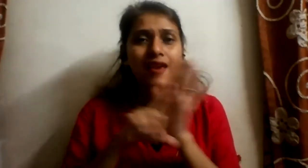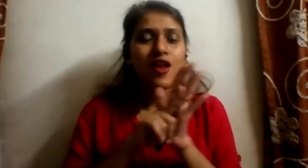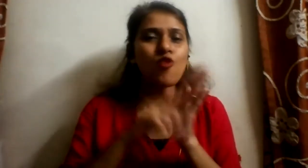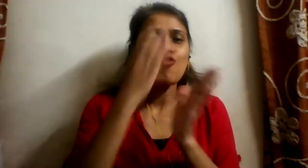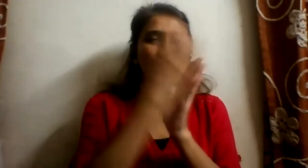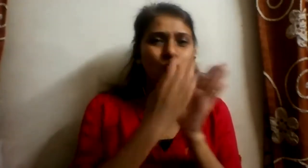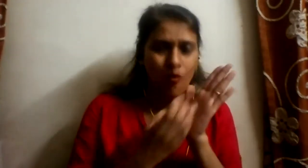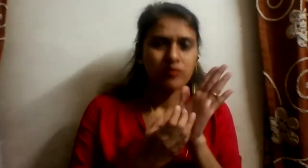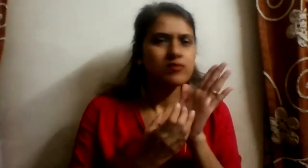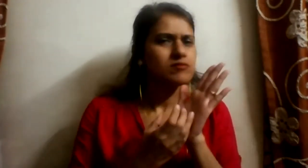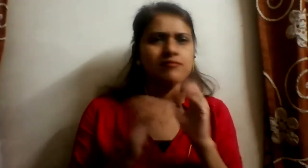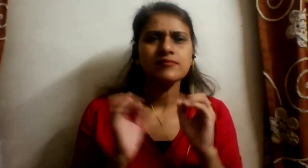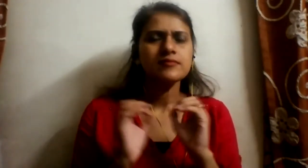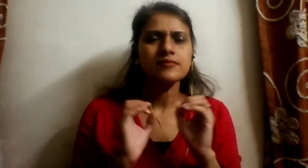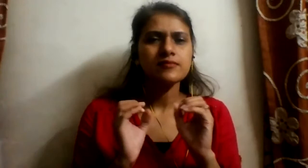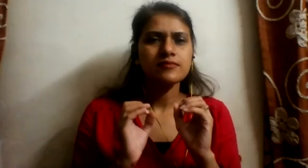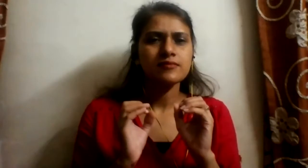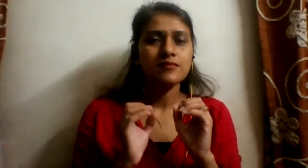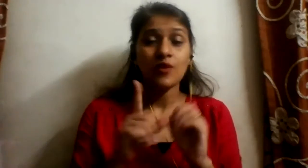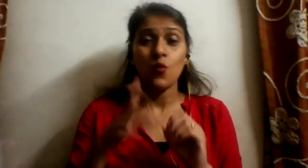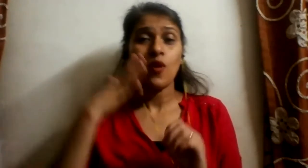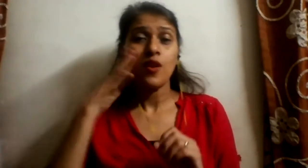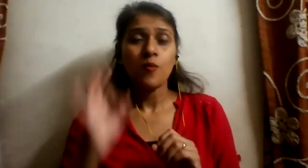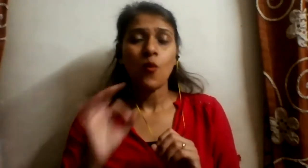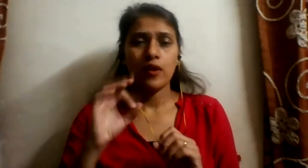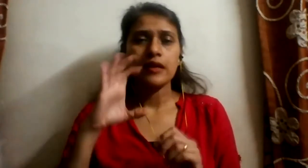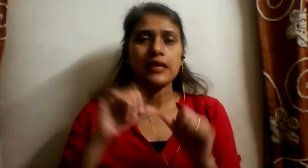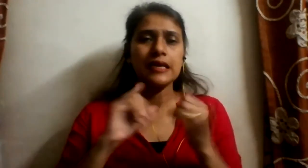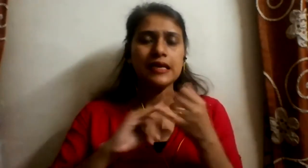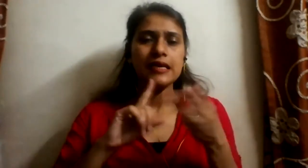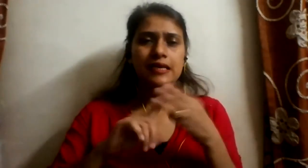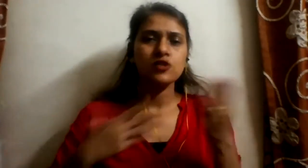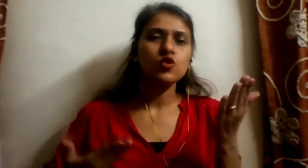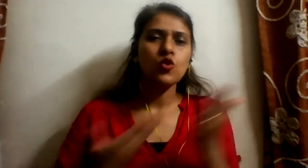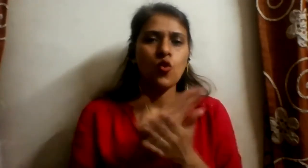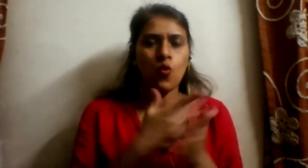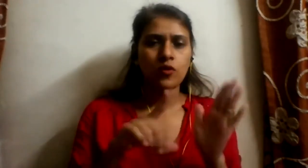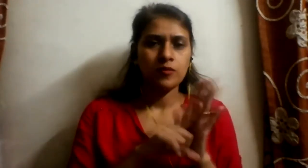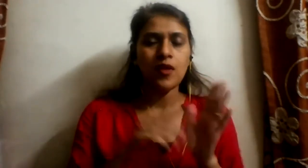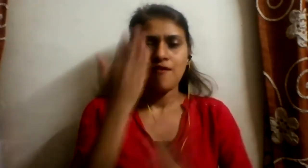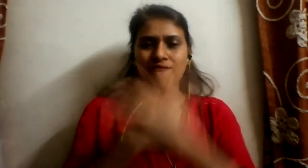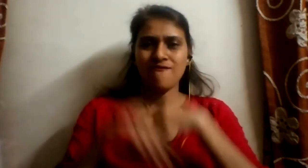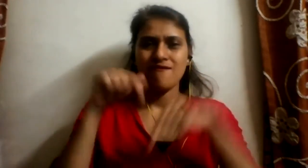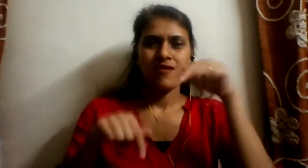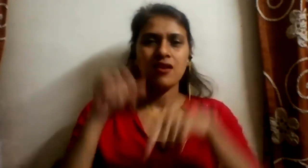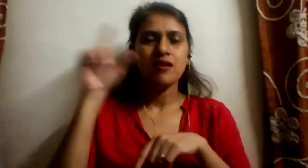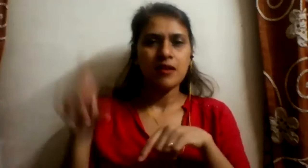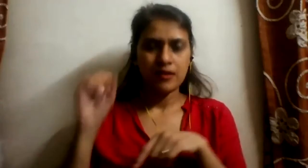this also goes back to one important case law where a girl with physical disability who was